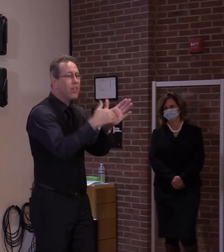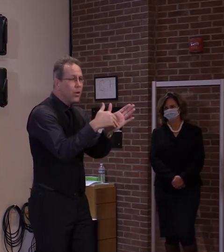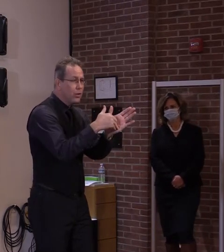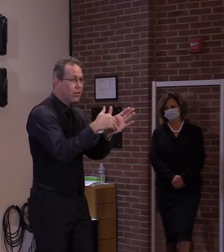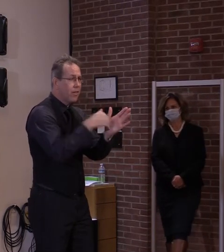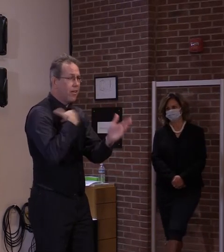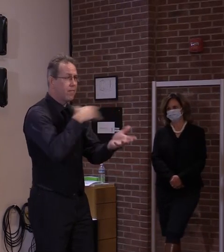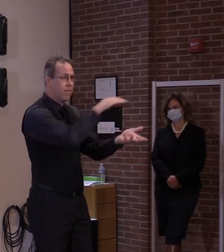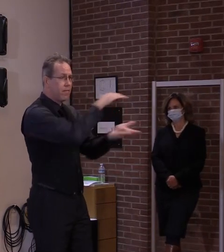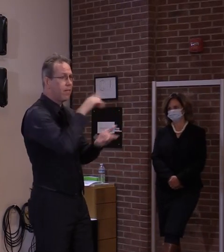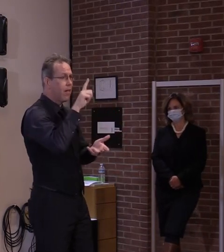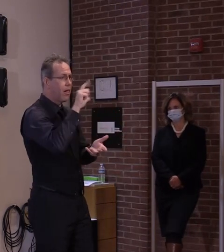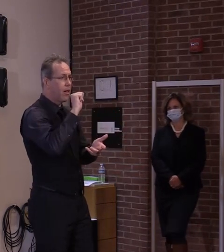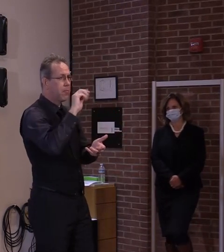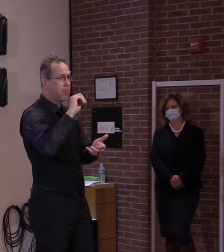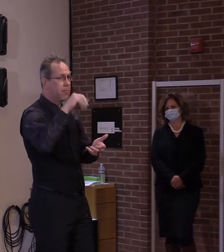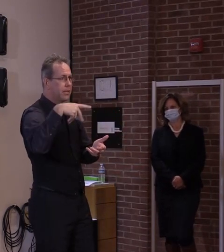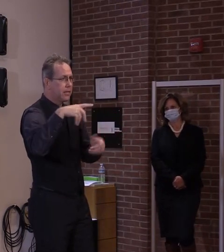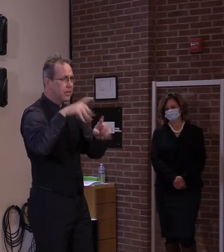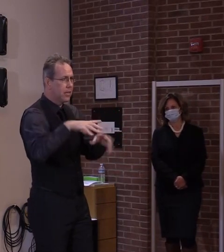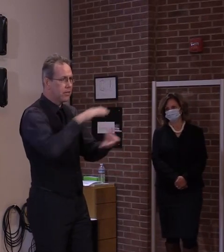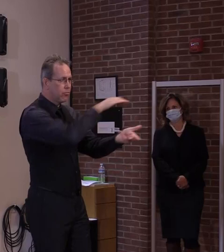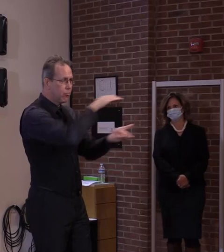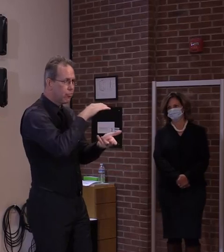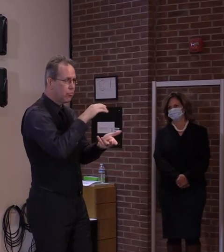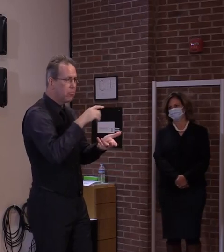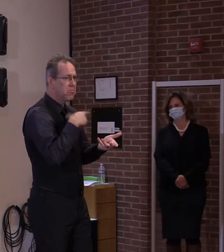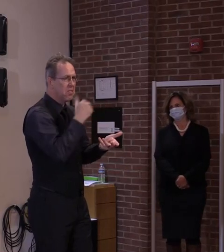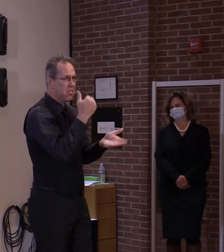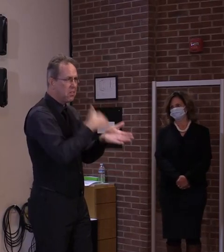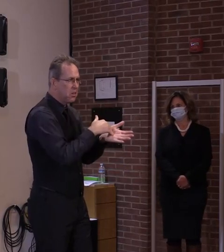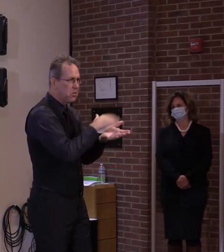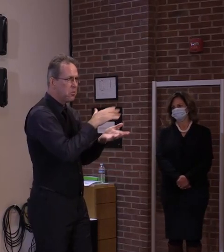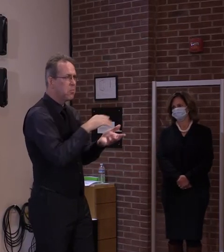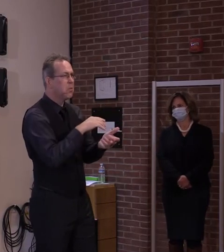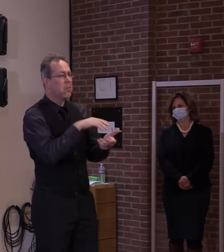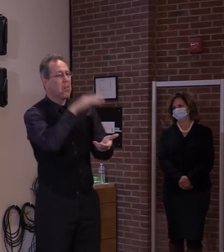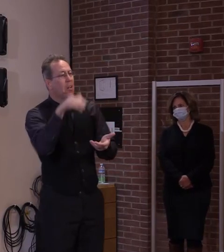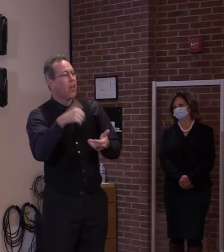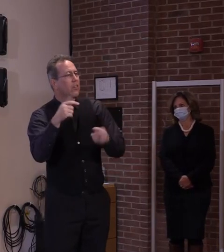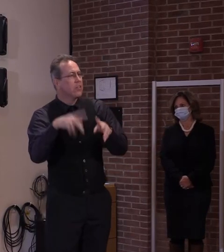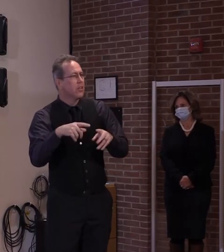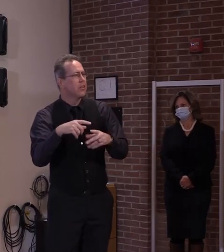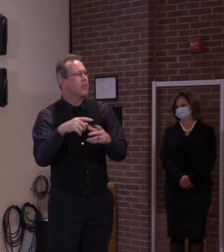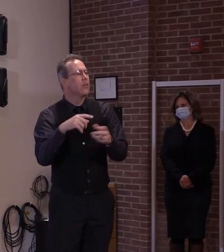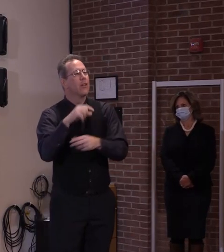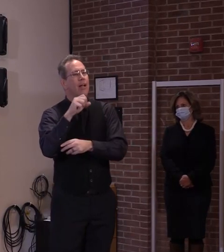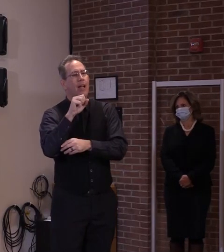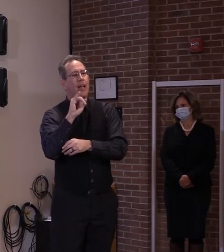LAMP tests, and we have up to 50,000 antigen tests for the holiday season.